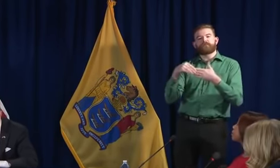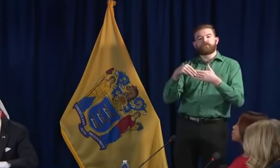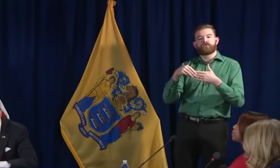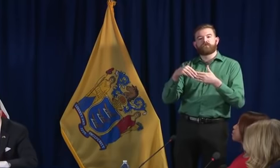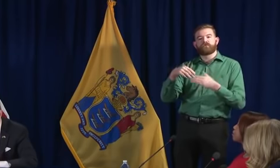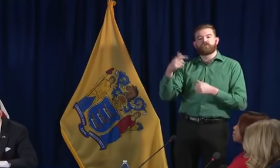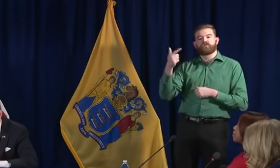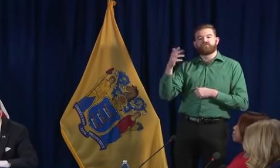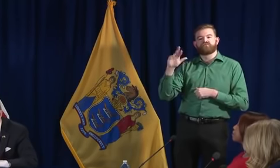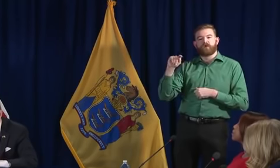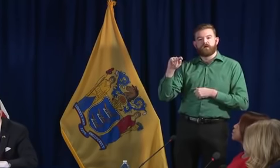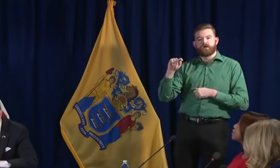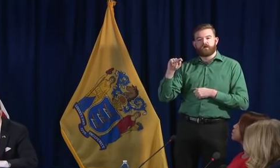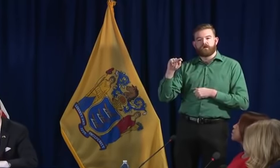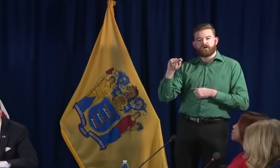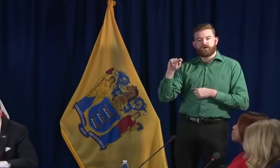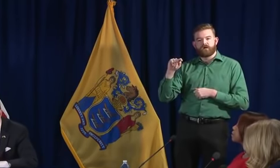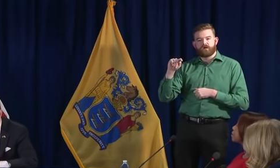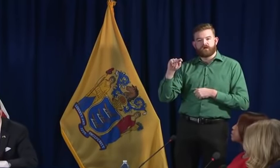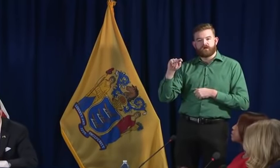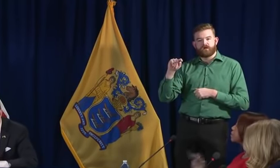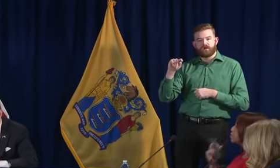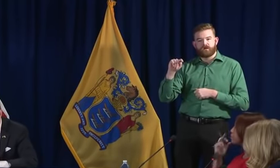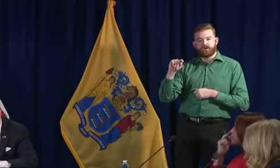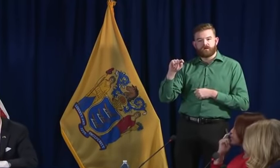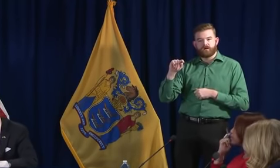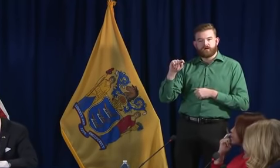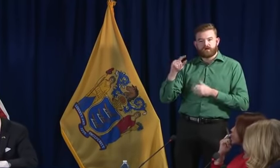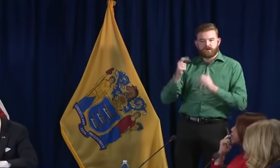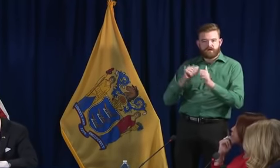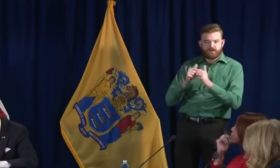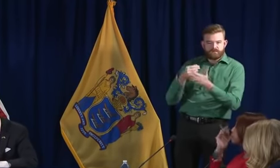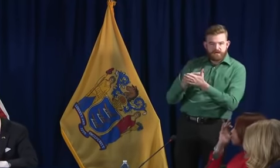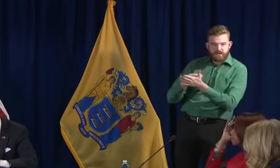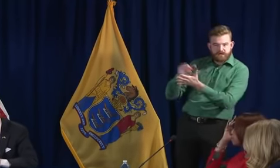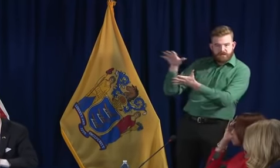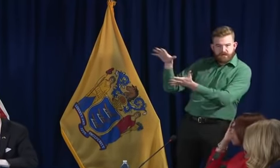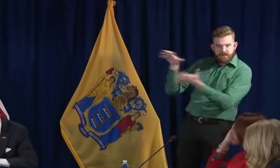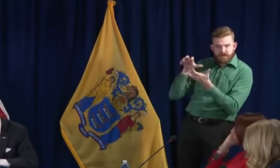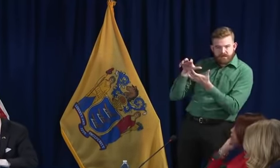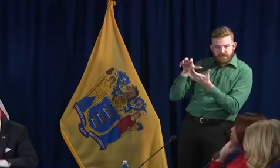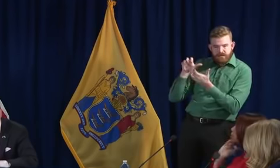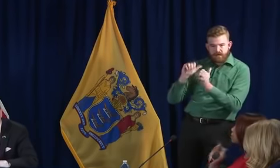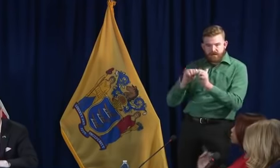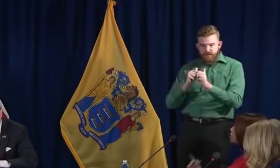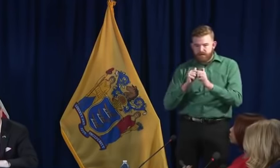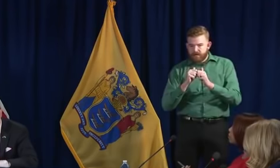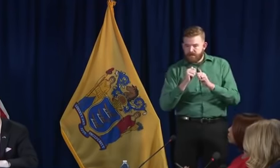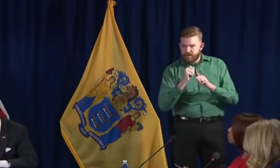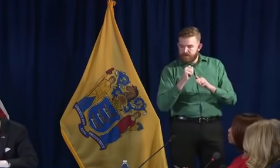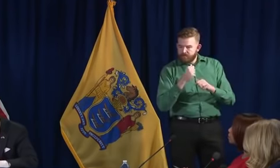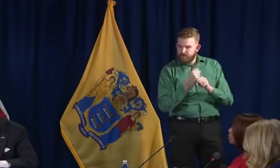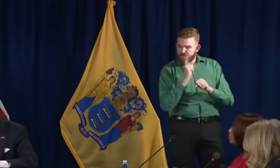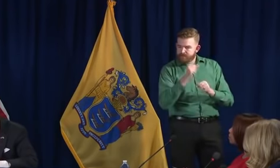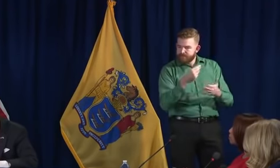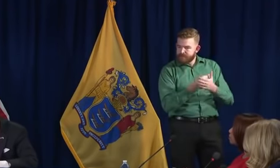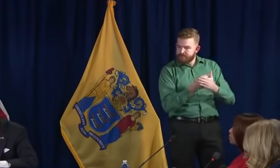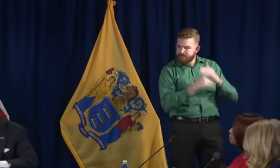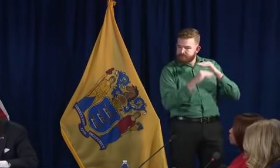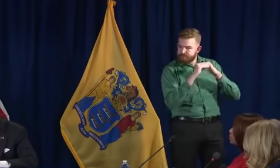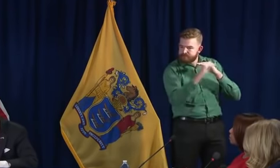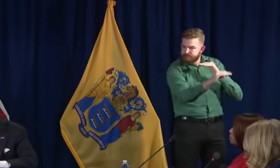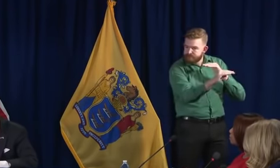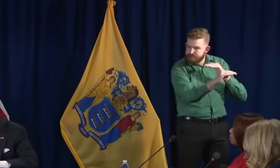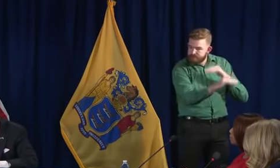is the singular, fastest and best way for us to shore up our finances. Grants and forgivable loans, which are modeled after